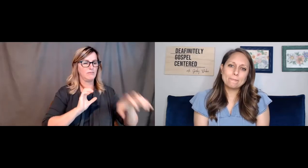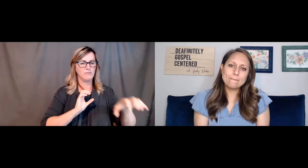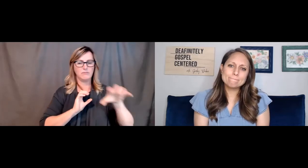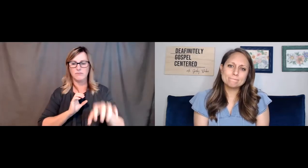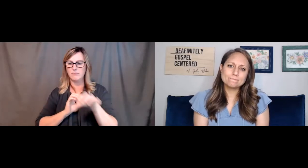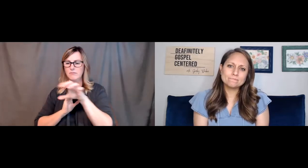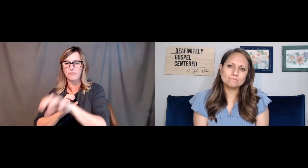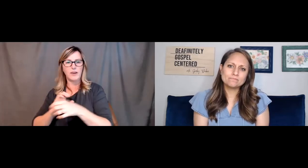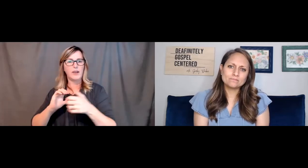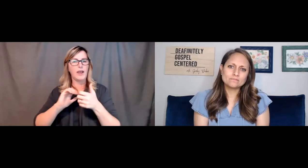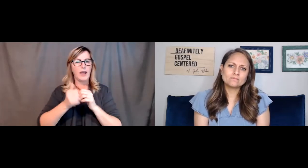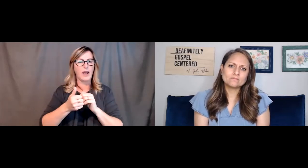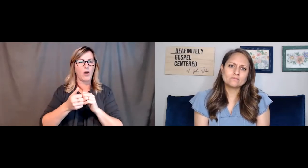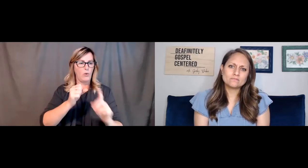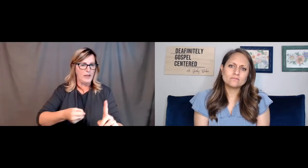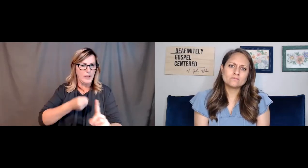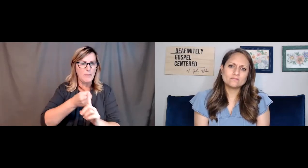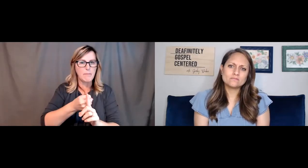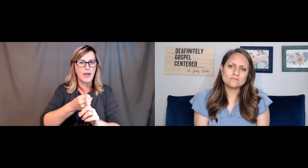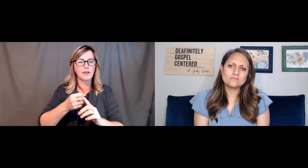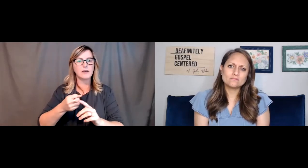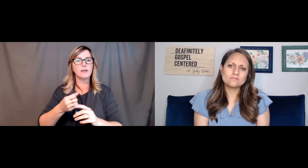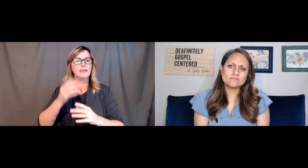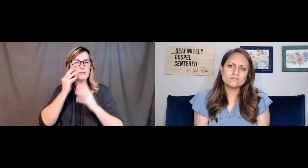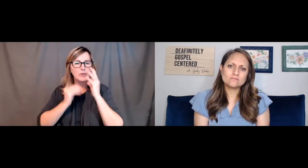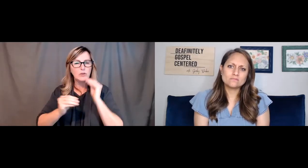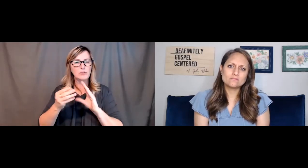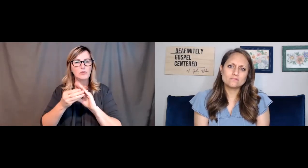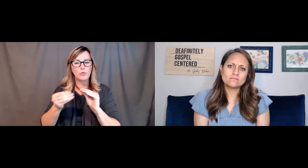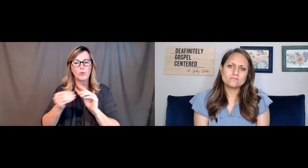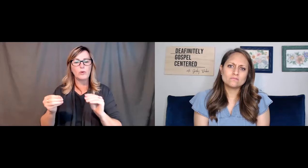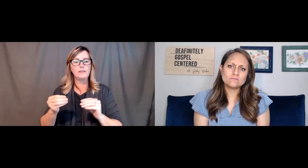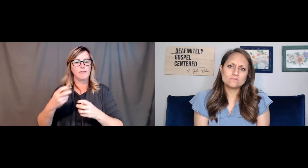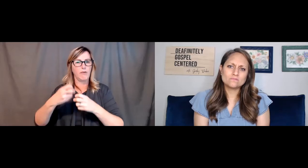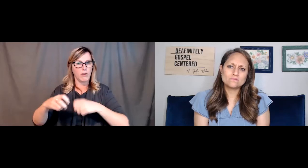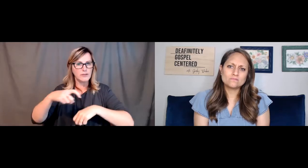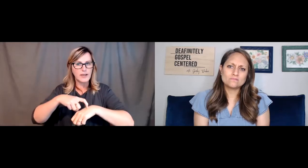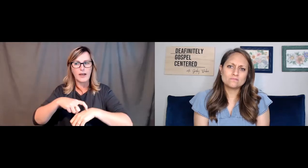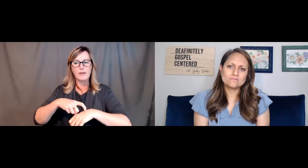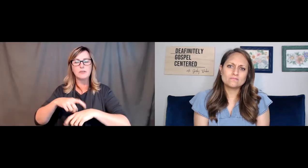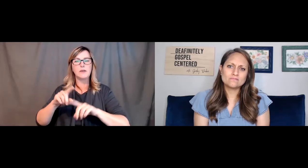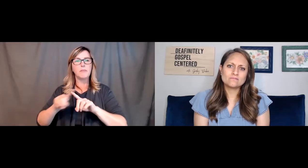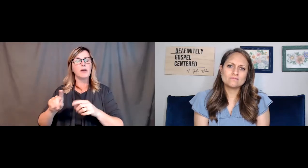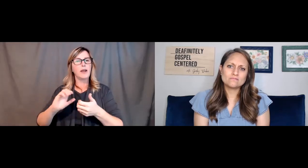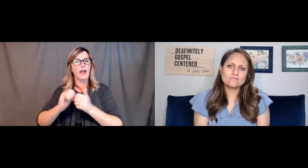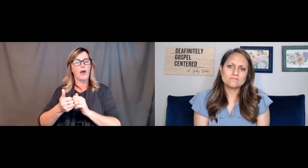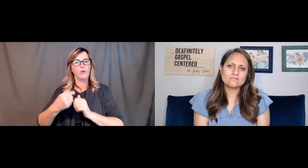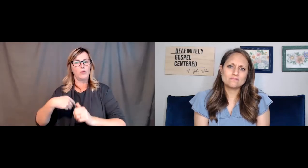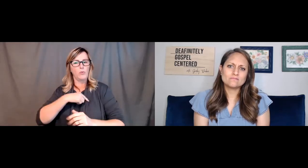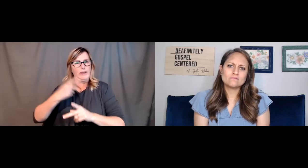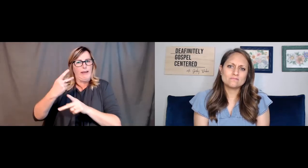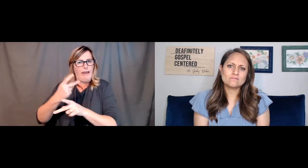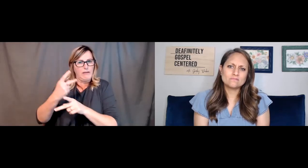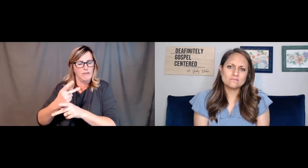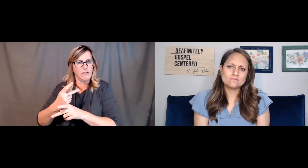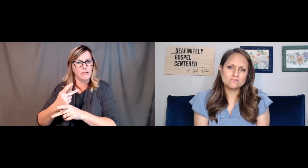So I was just thinking about each of these events and how they impacted people and the stories and the difficult